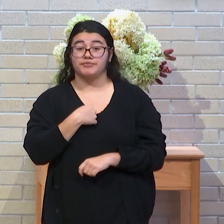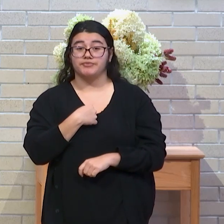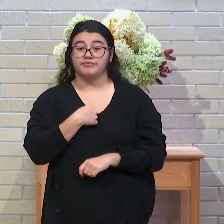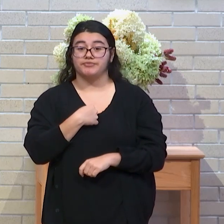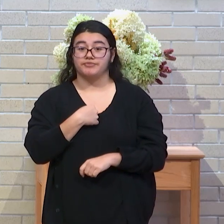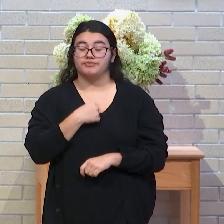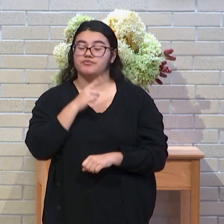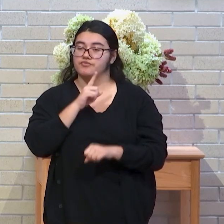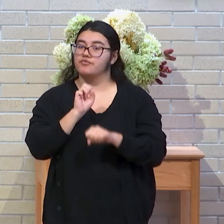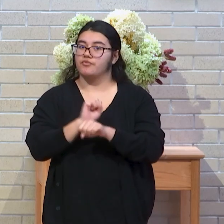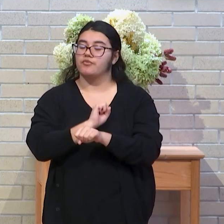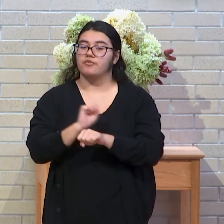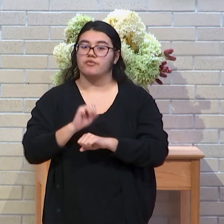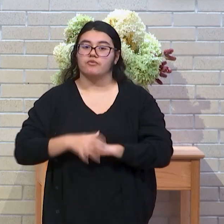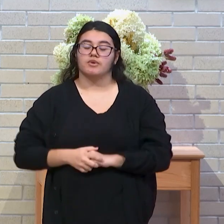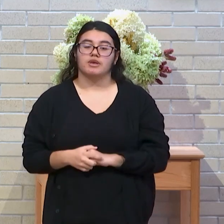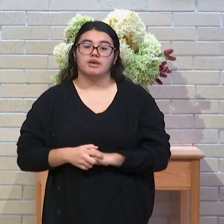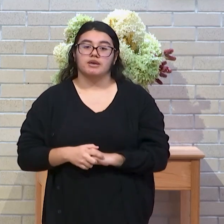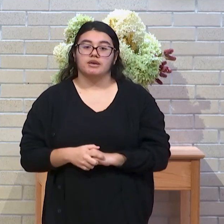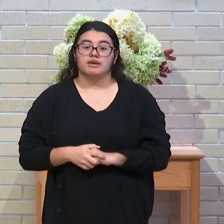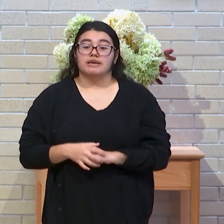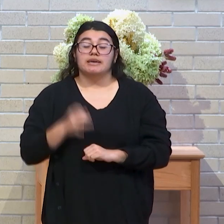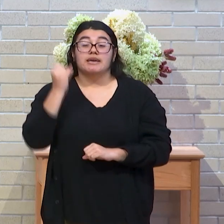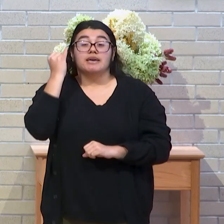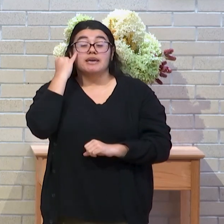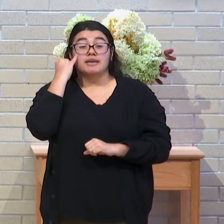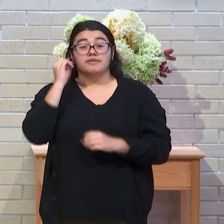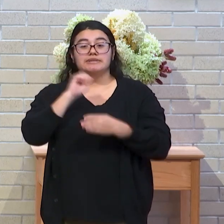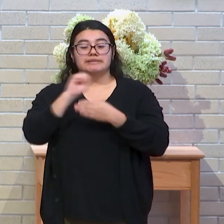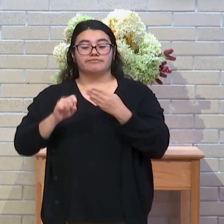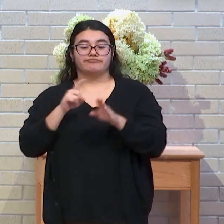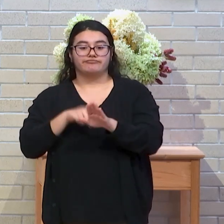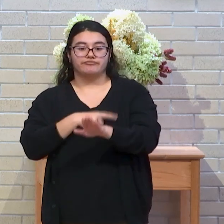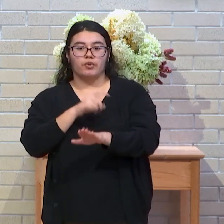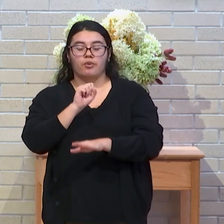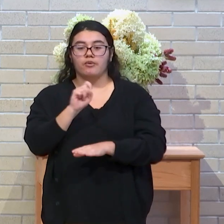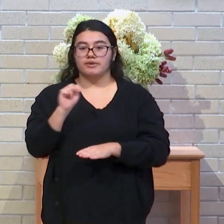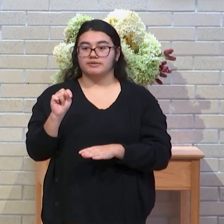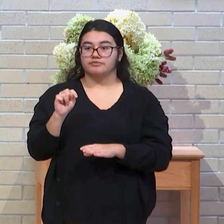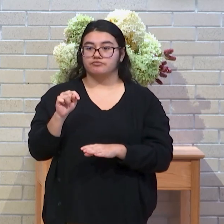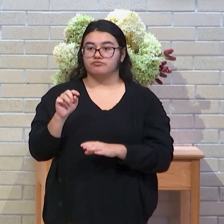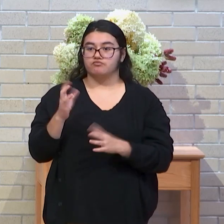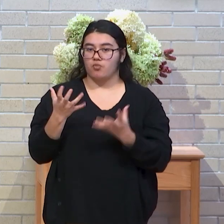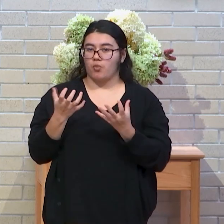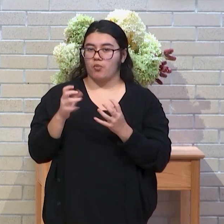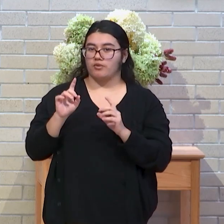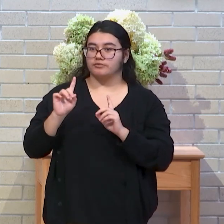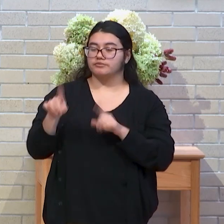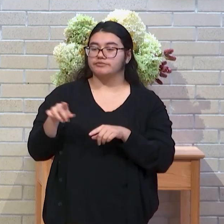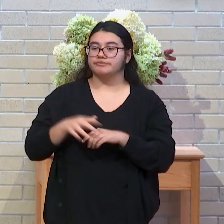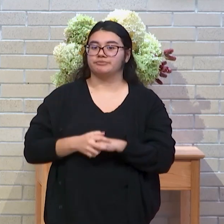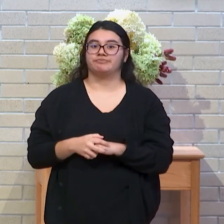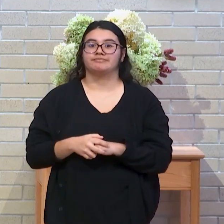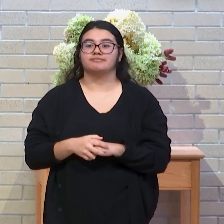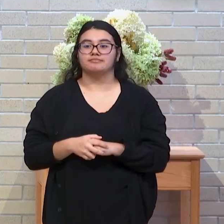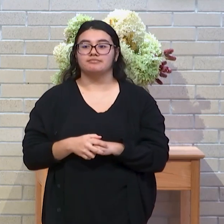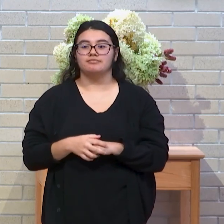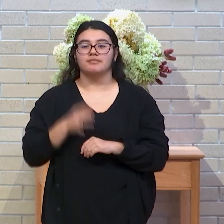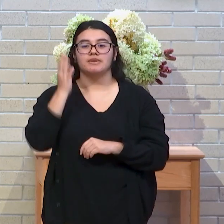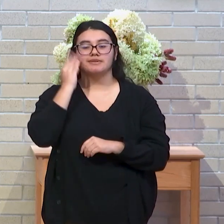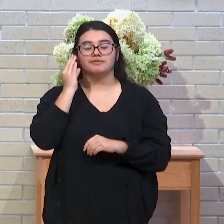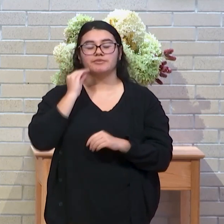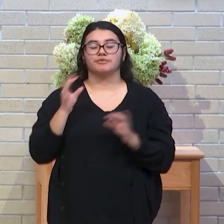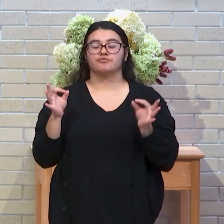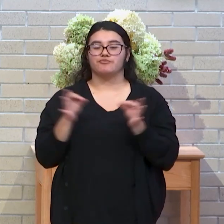I can promise you is that if you choose to go on a full semester SST, the mixture of the challenge and the care you are shown will be incredibly rewarding. Thank you.